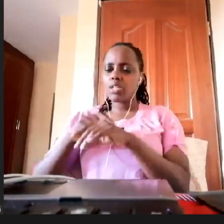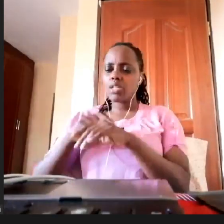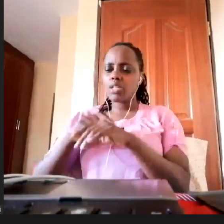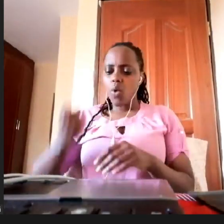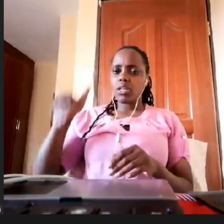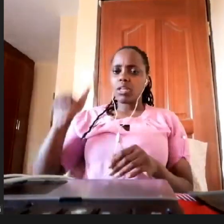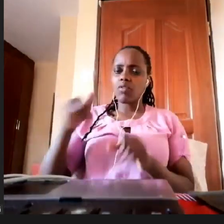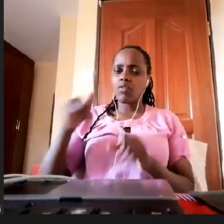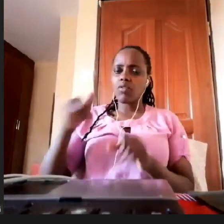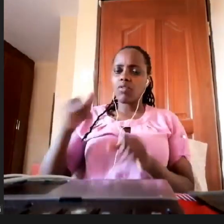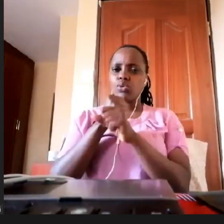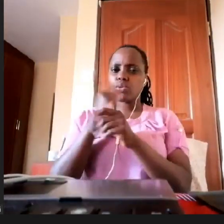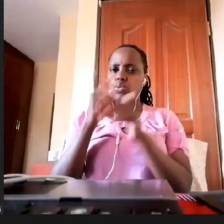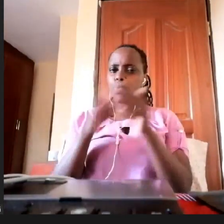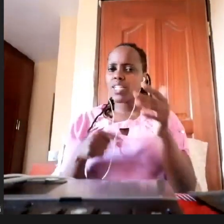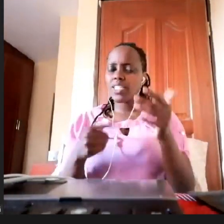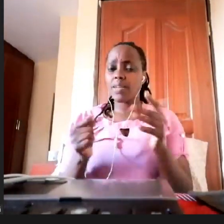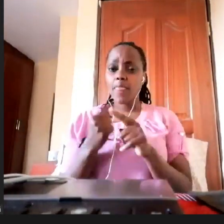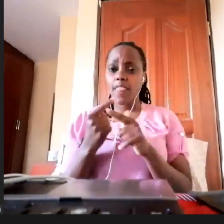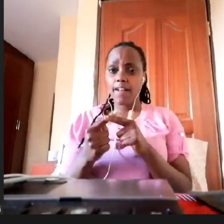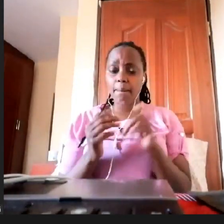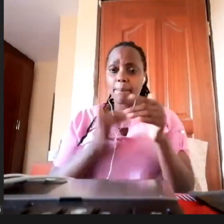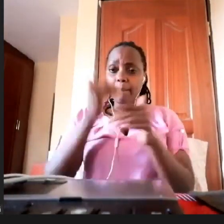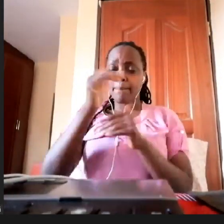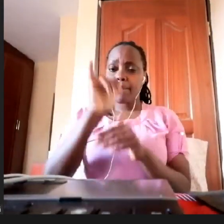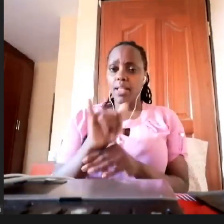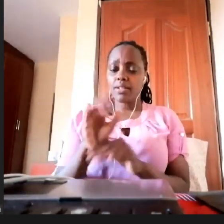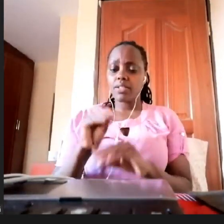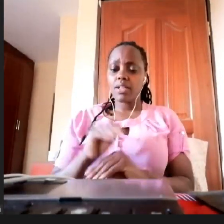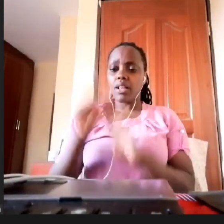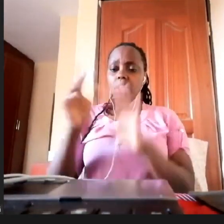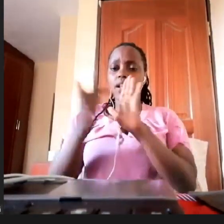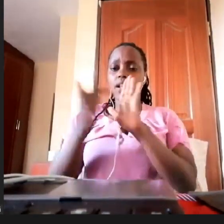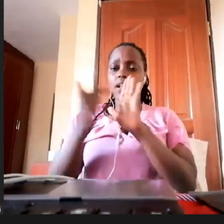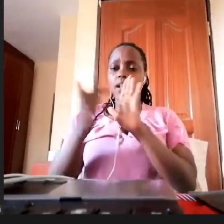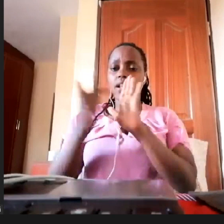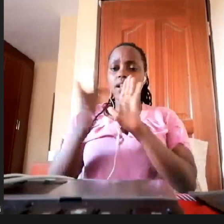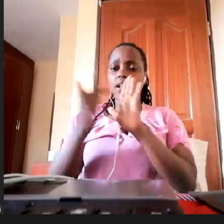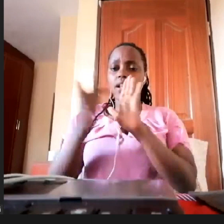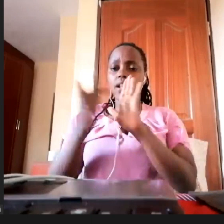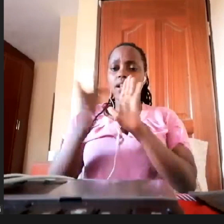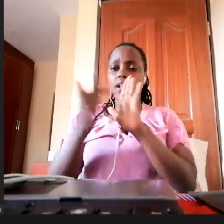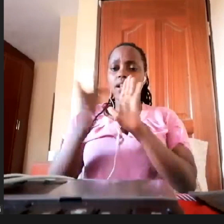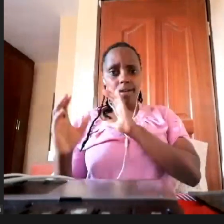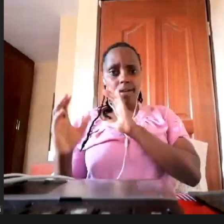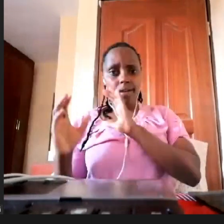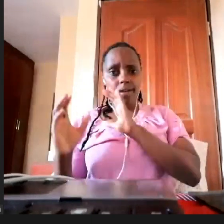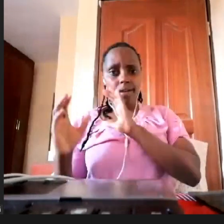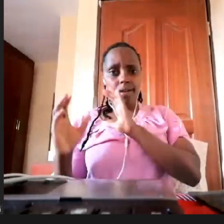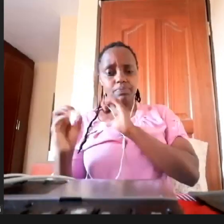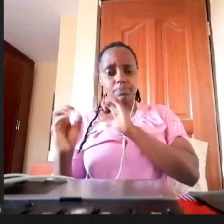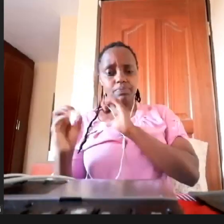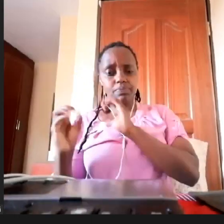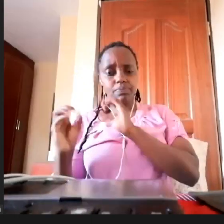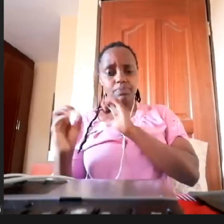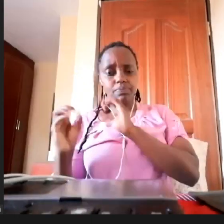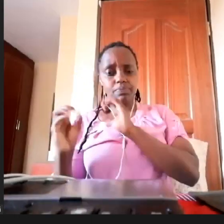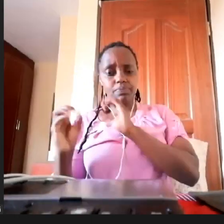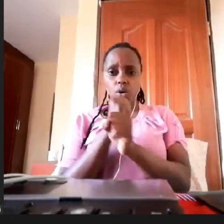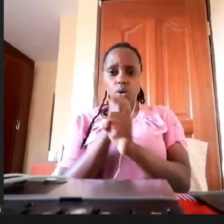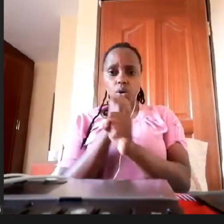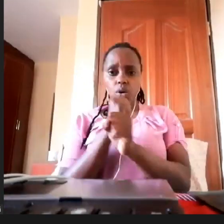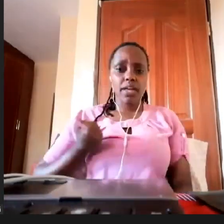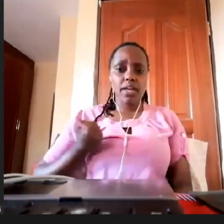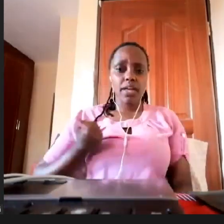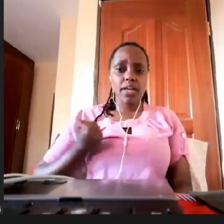morning? What will she do? And then you can clearly see the burden of the chores of the girl as